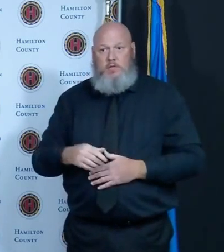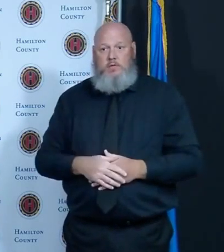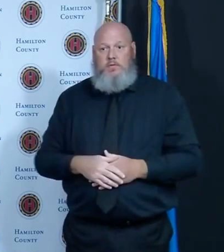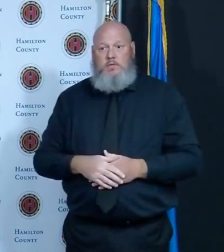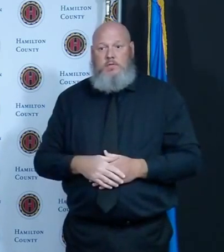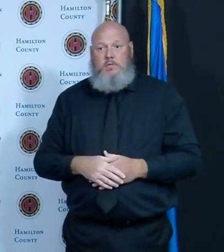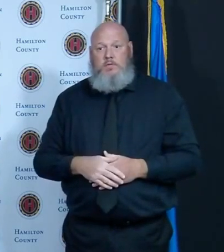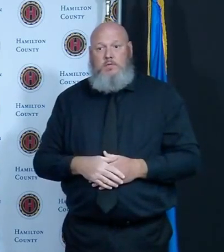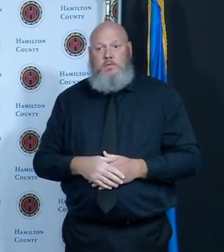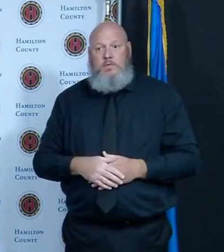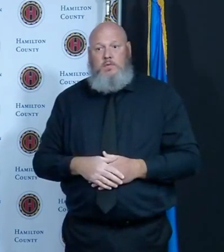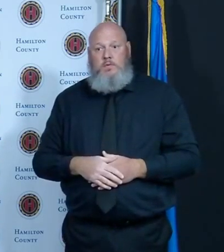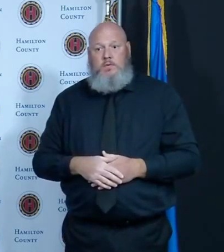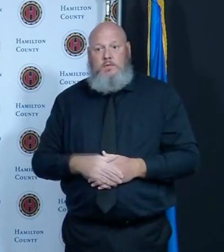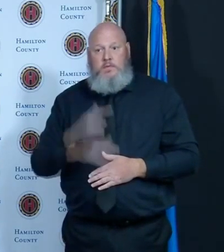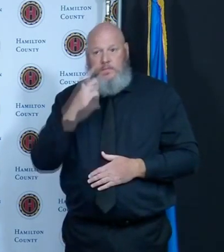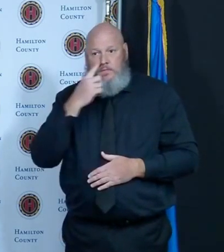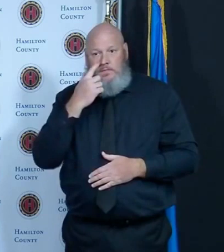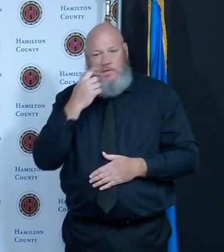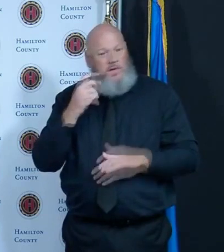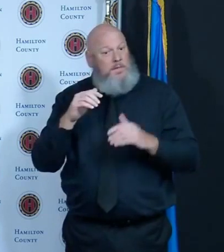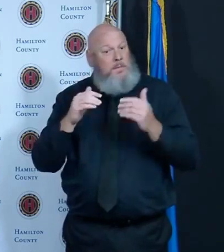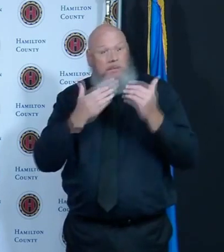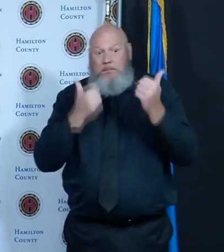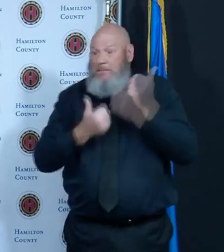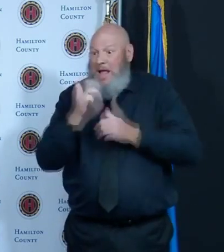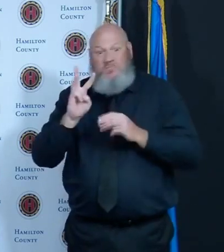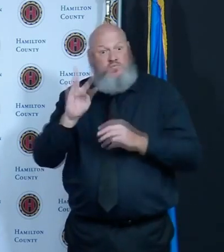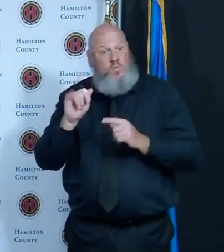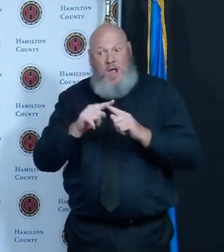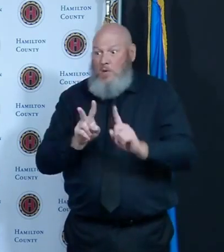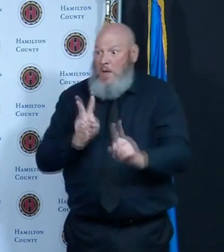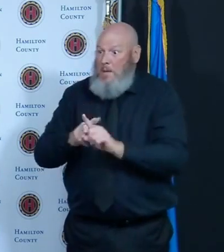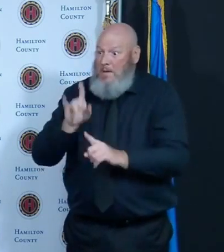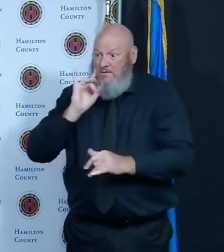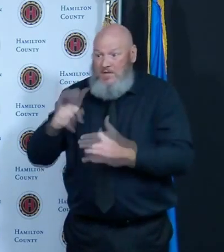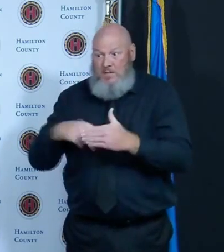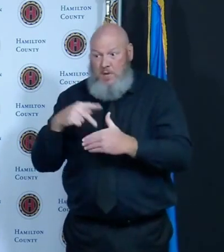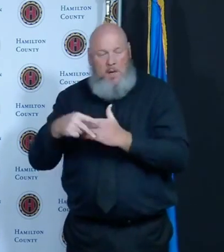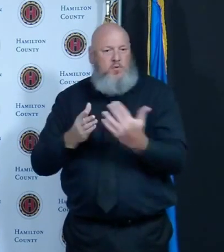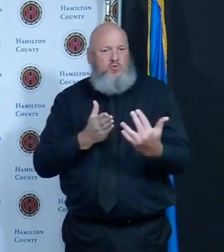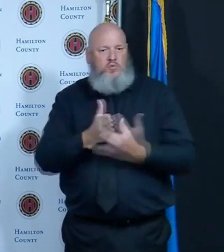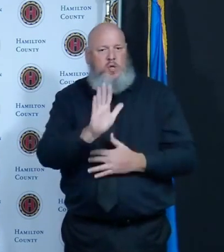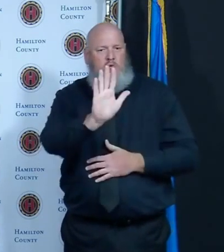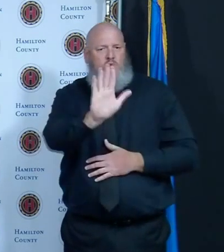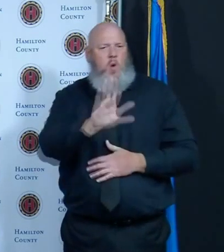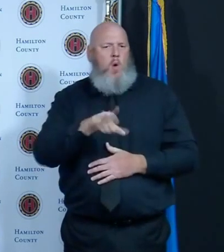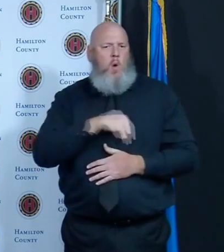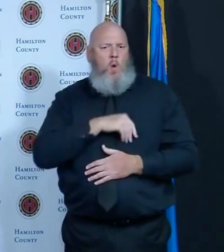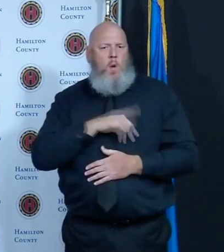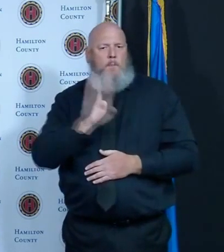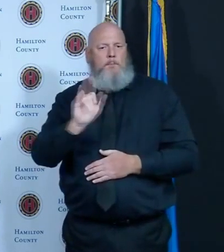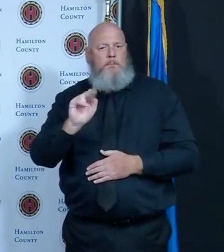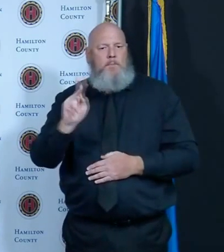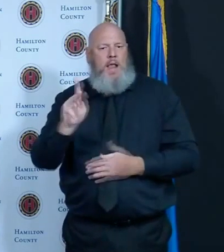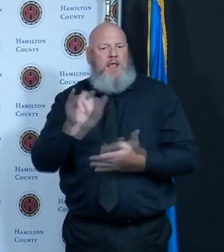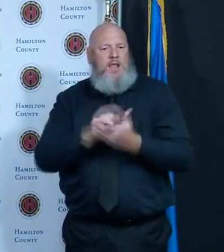you're working with on your checking account, your depository relationship, or your credit